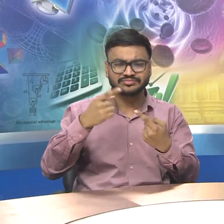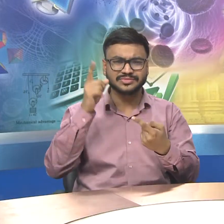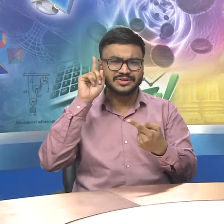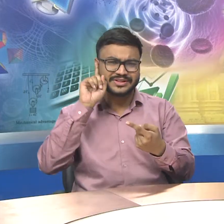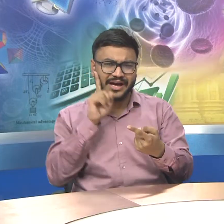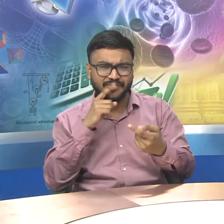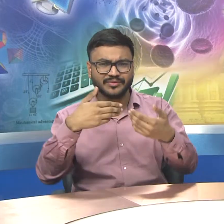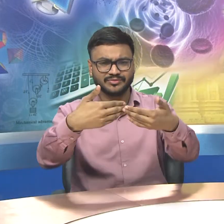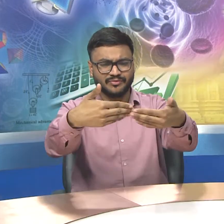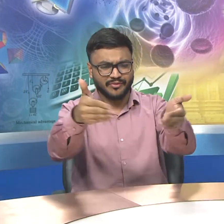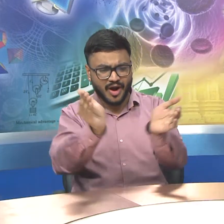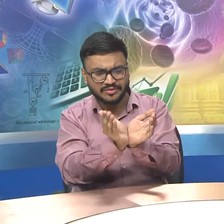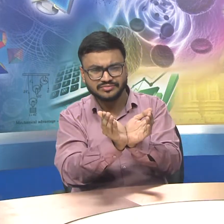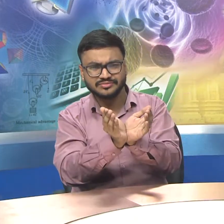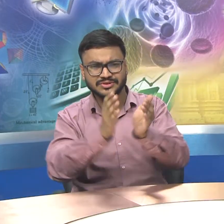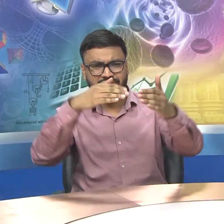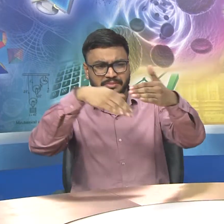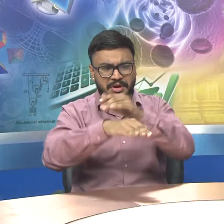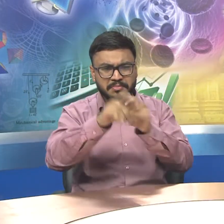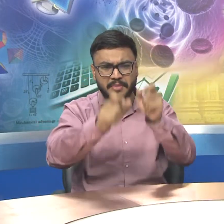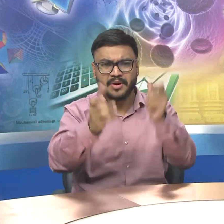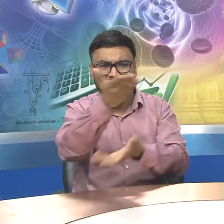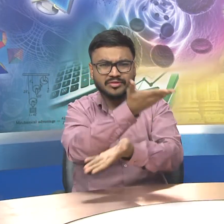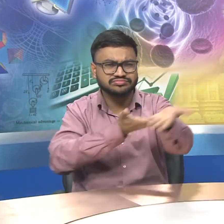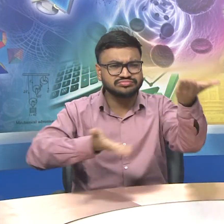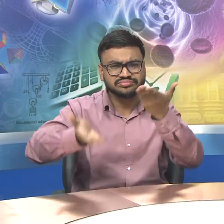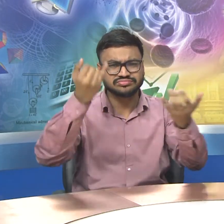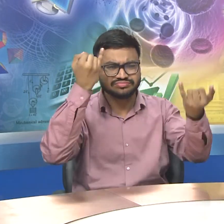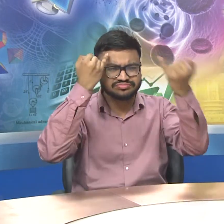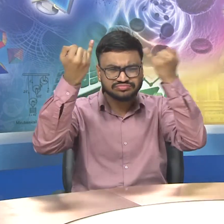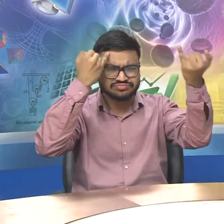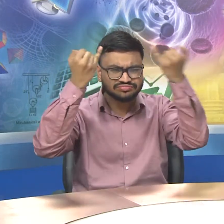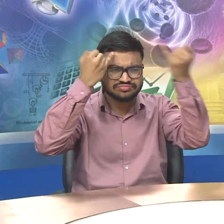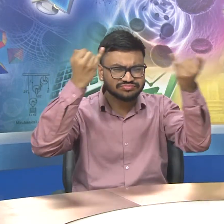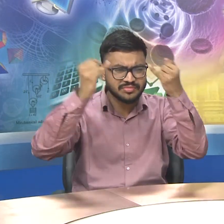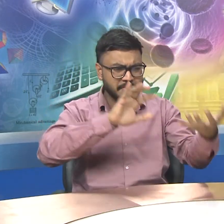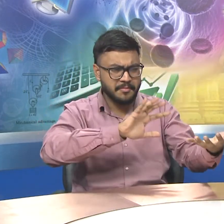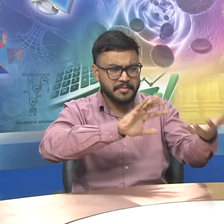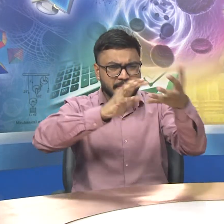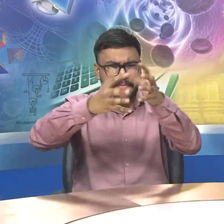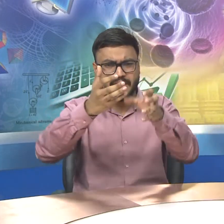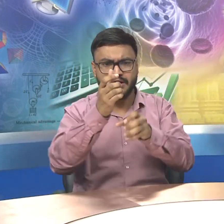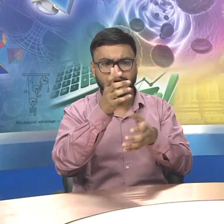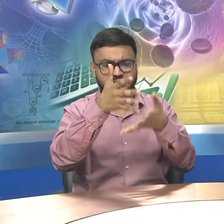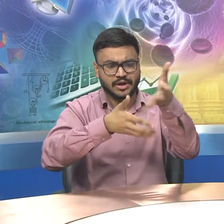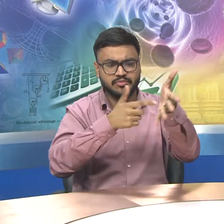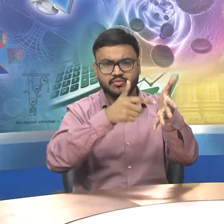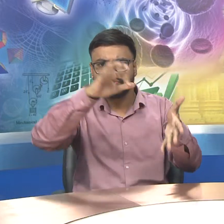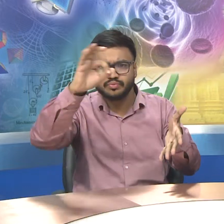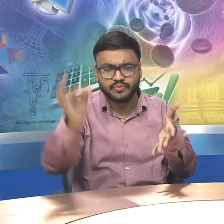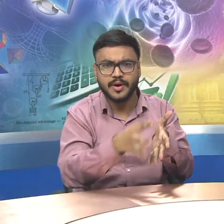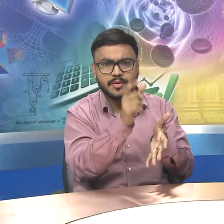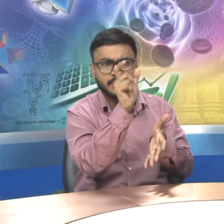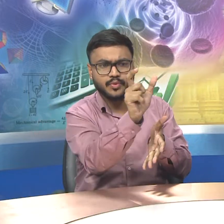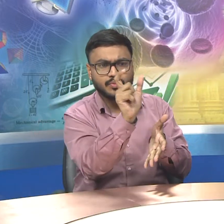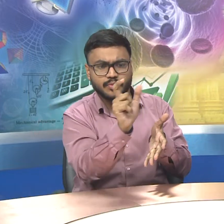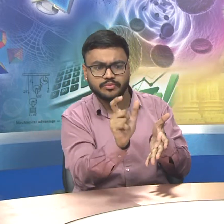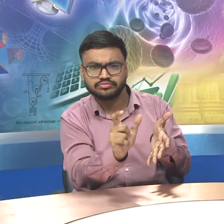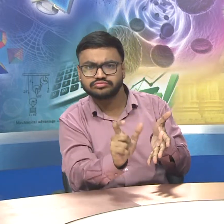Now we will also talk about the process that the deaf community uses to create new signs.